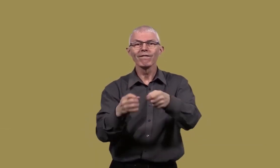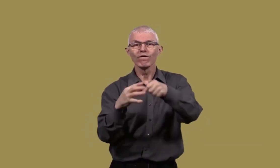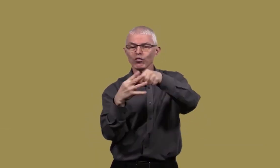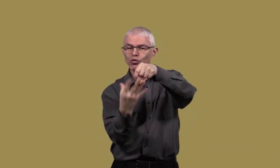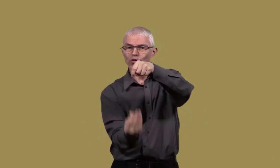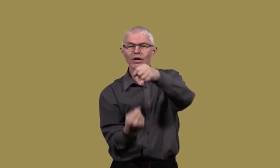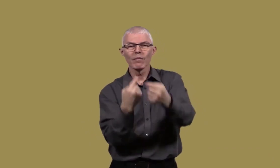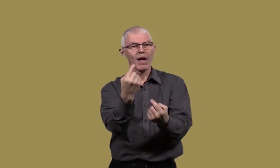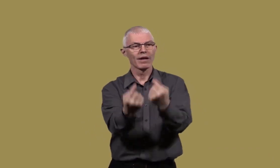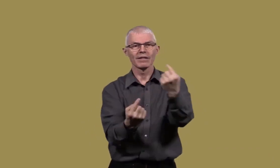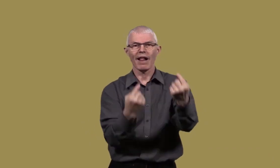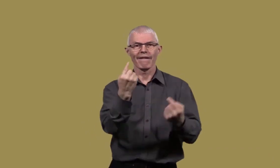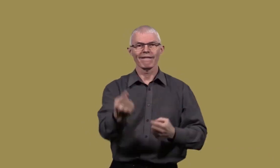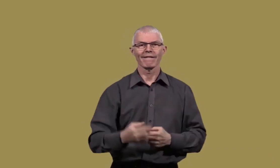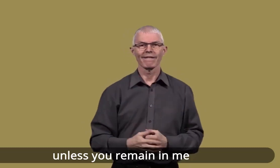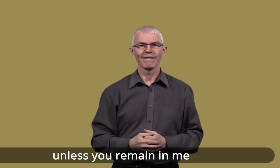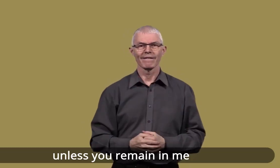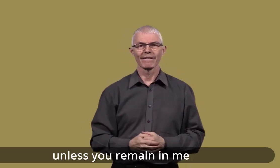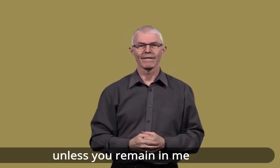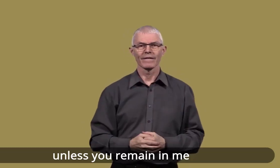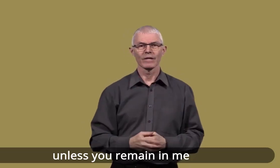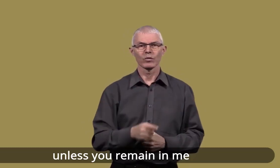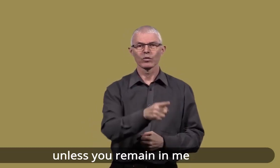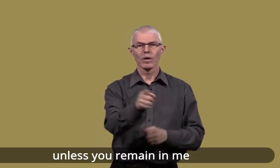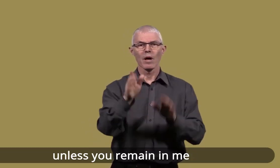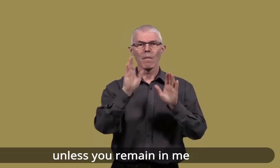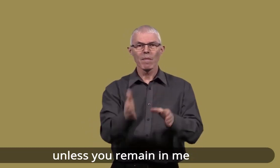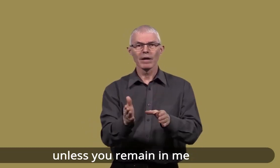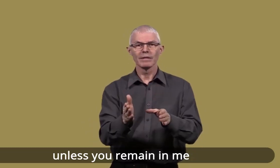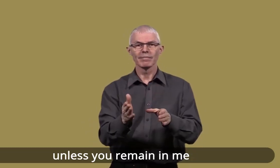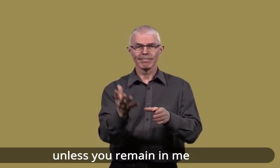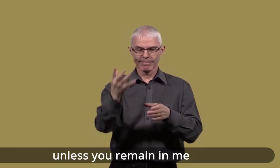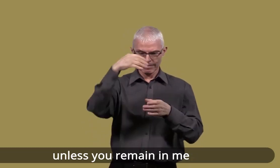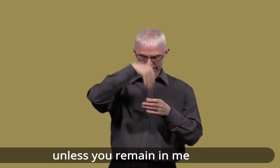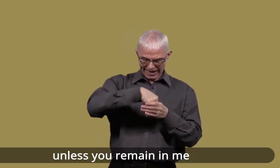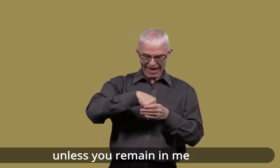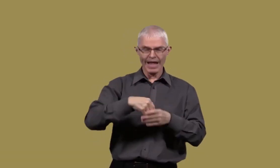unless you remain in me.